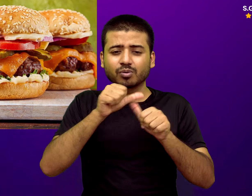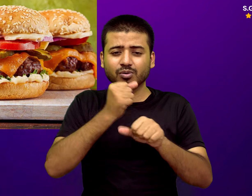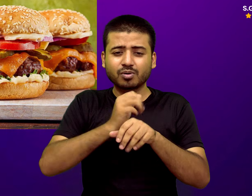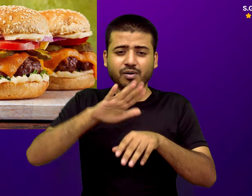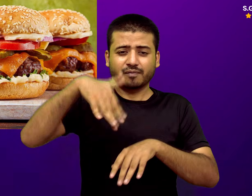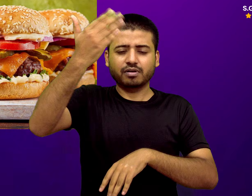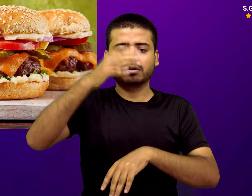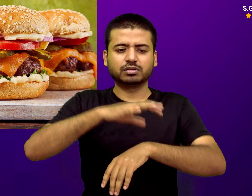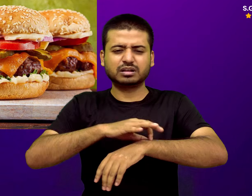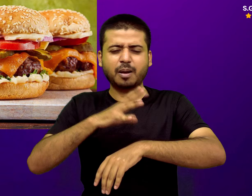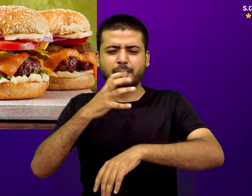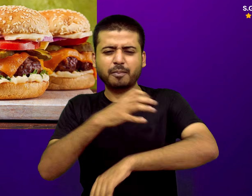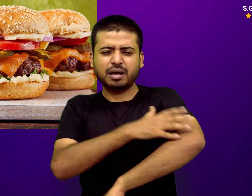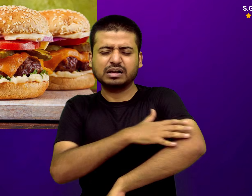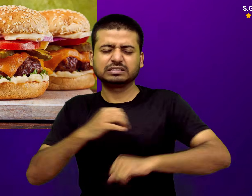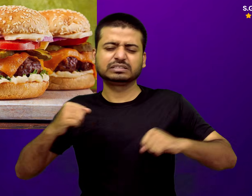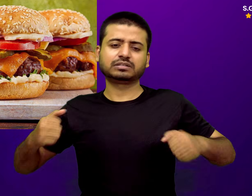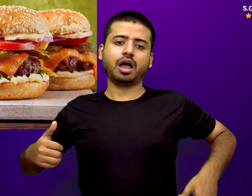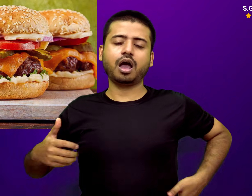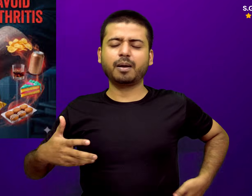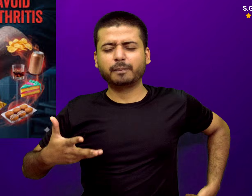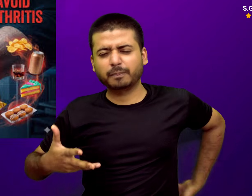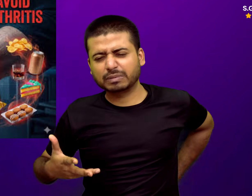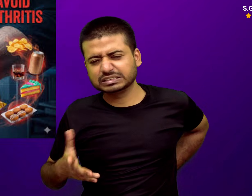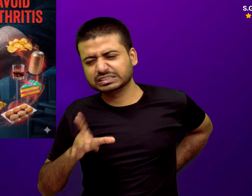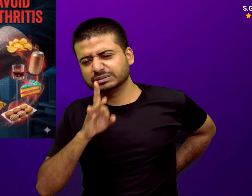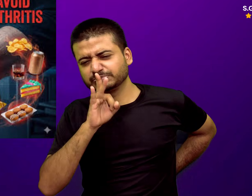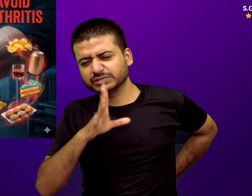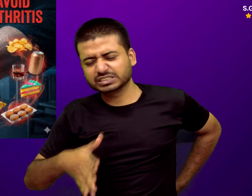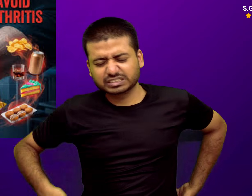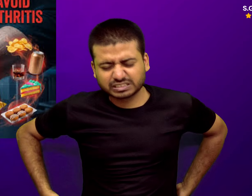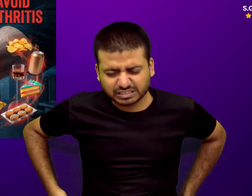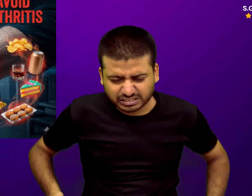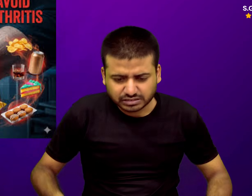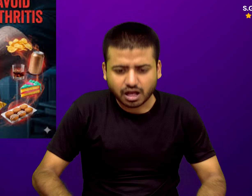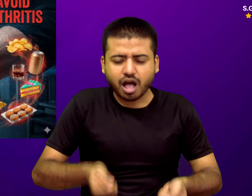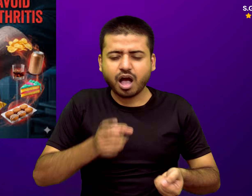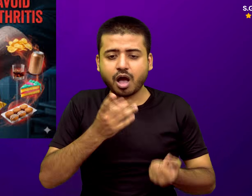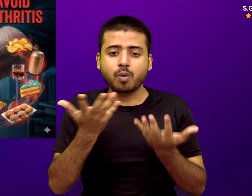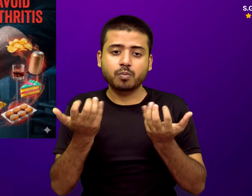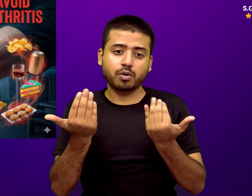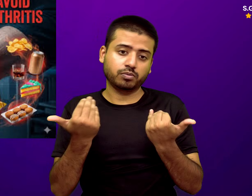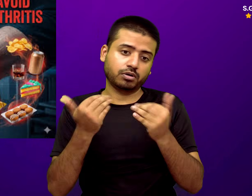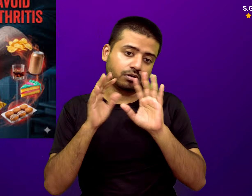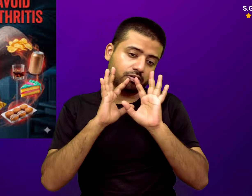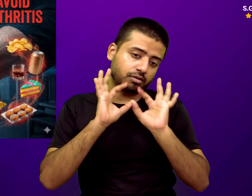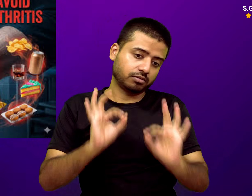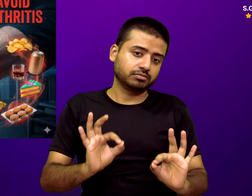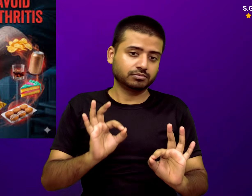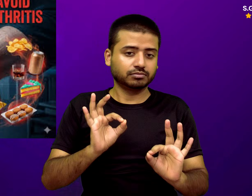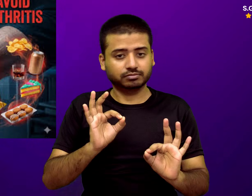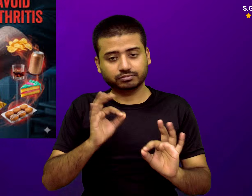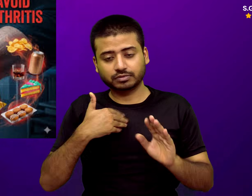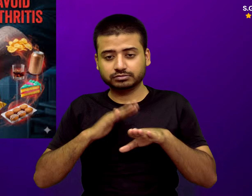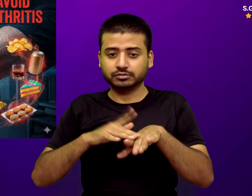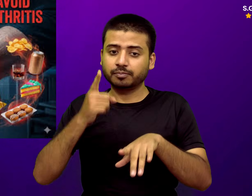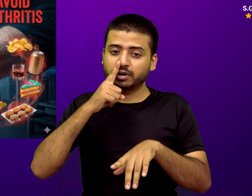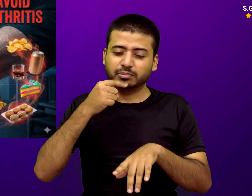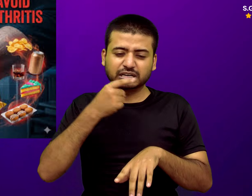chronic, low-grade inflammation is a destructive force. Over time, this simmering biological fire can degrade cartilage,